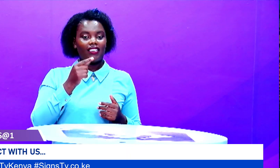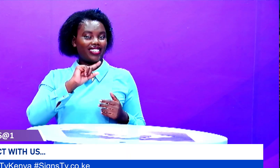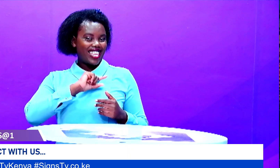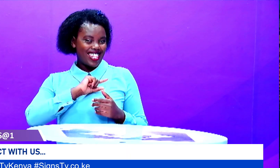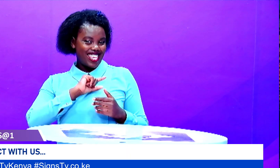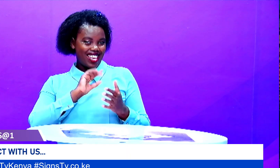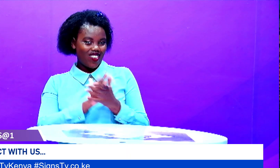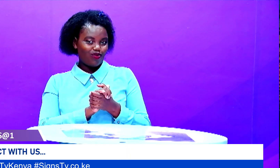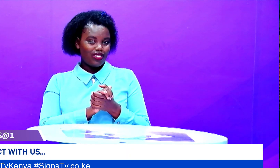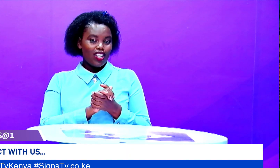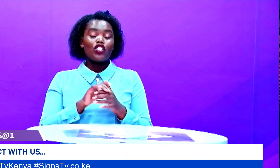language, the first thing is Gideon Minor.